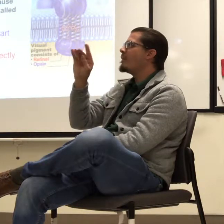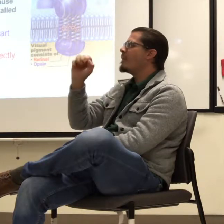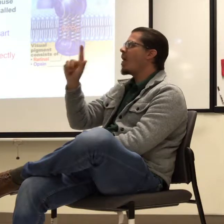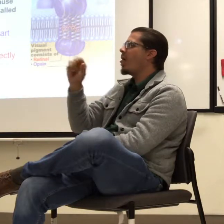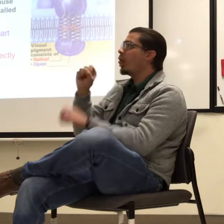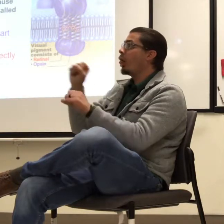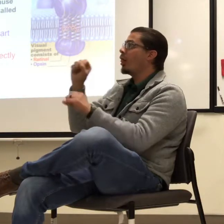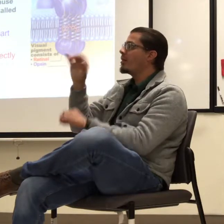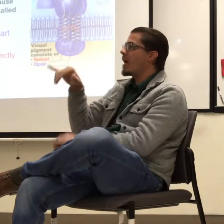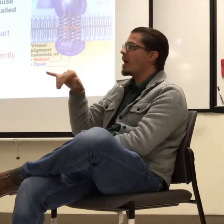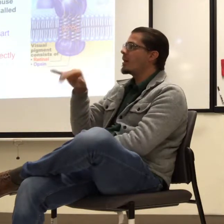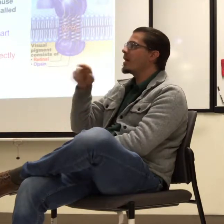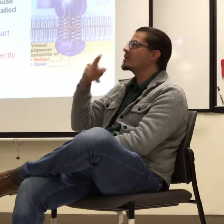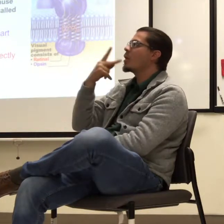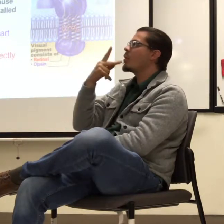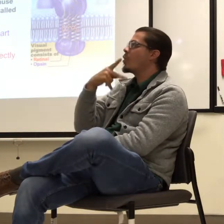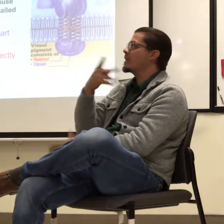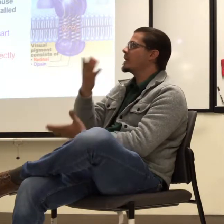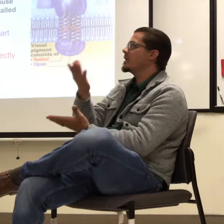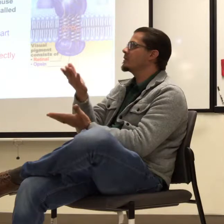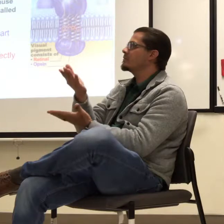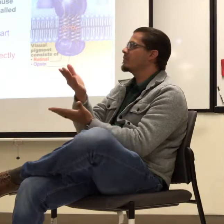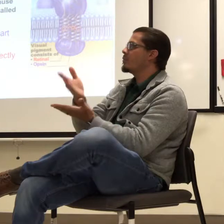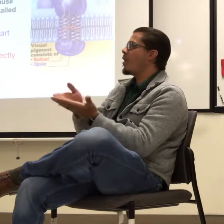that's the protein part, and that's opsin.